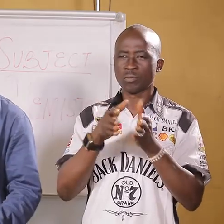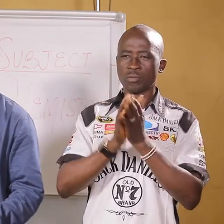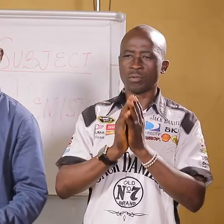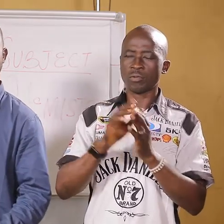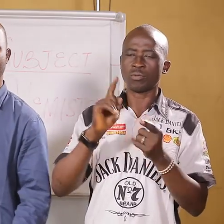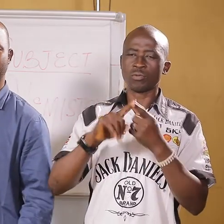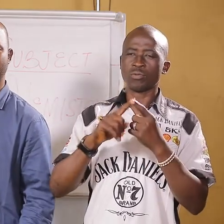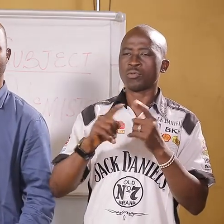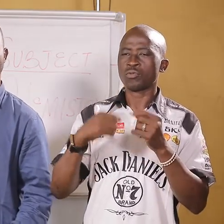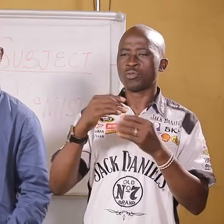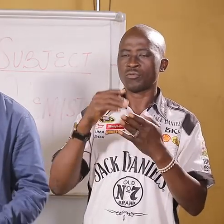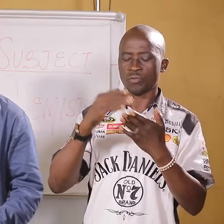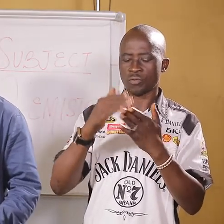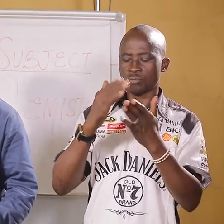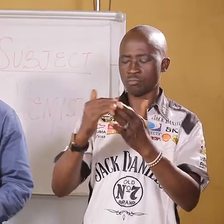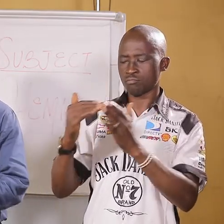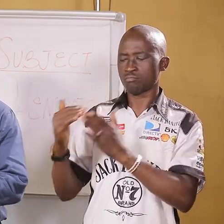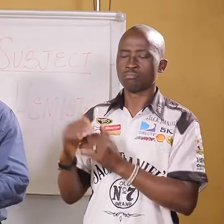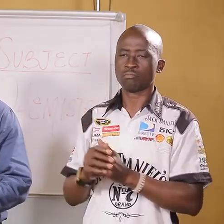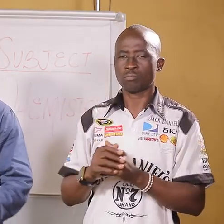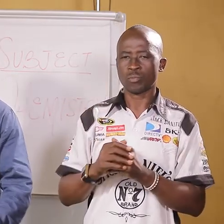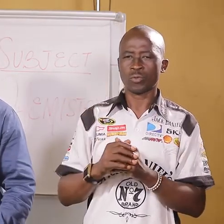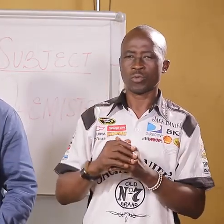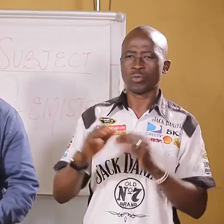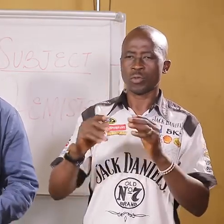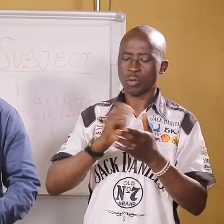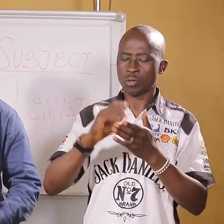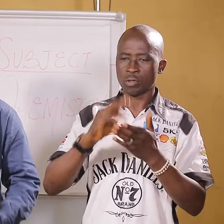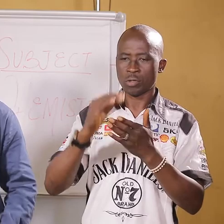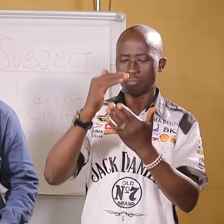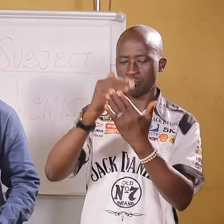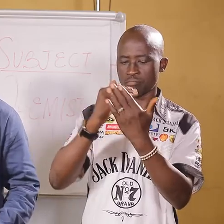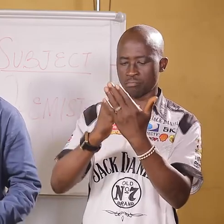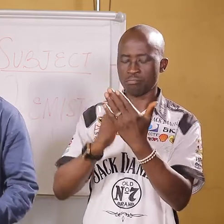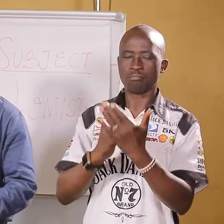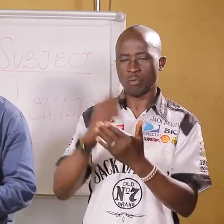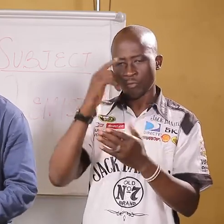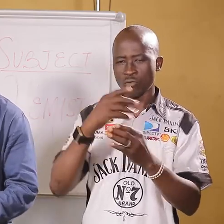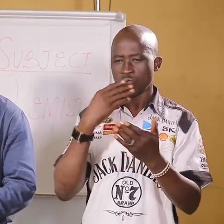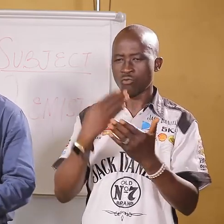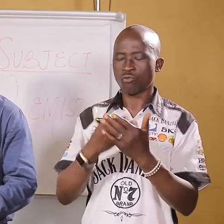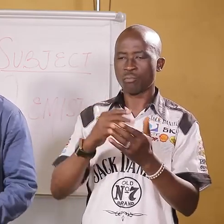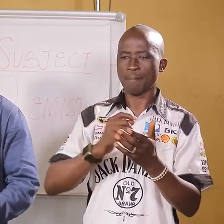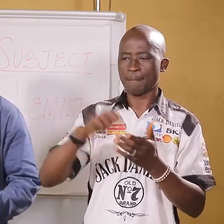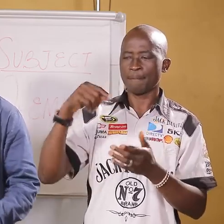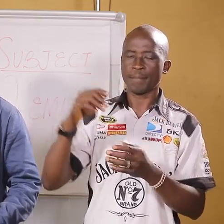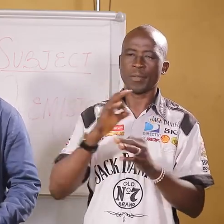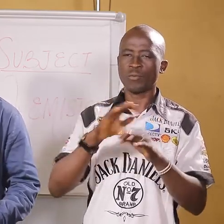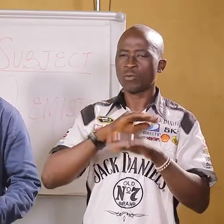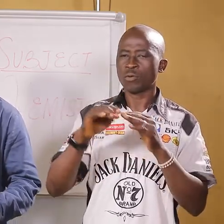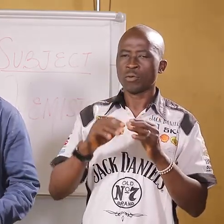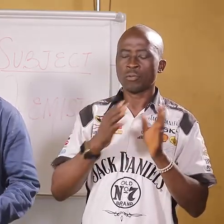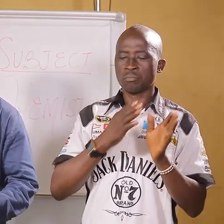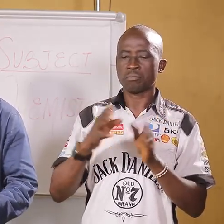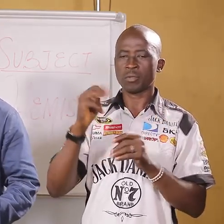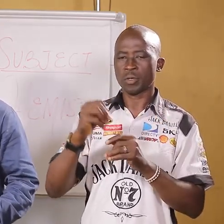to outline this procedure, you should outline them sequentially for the maximum mark. If you don't outline them sequentially,